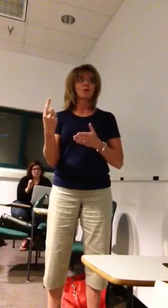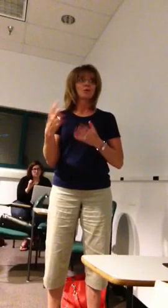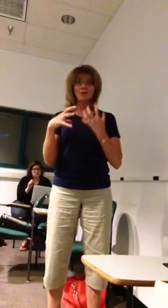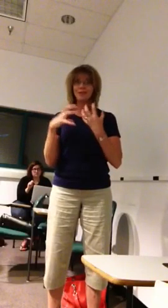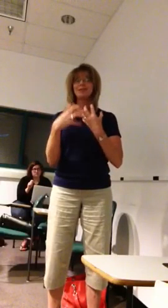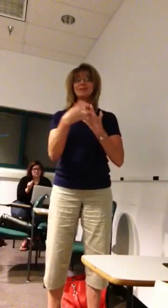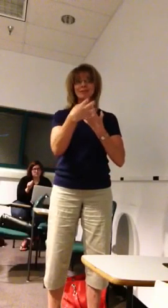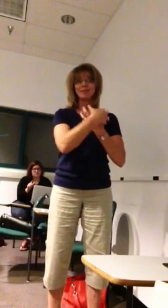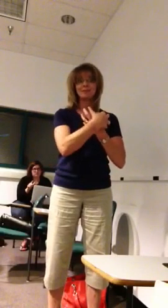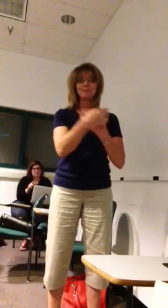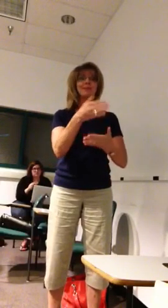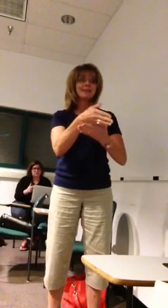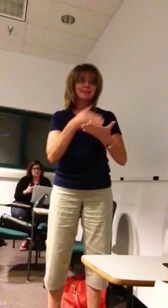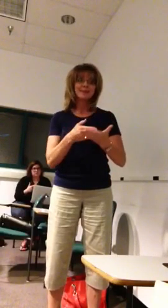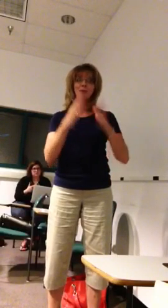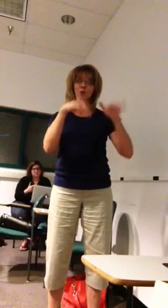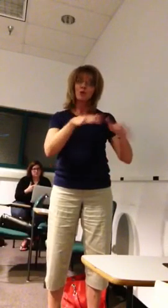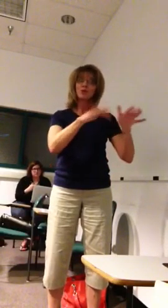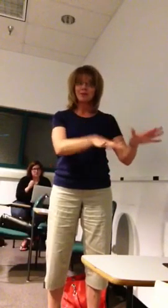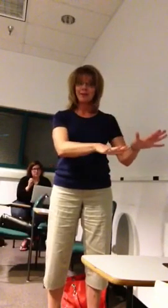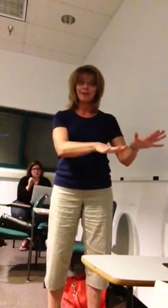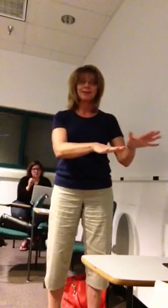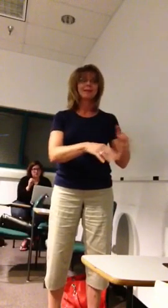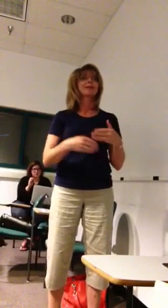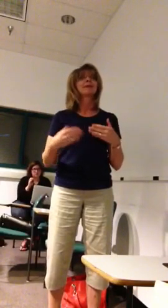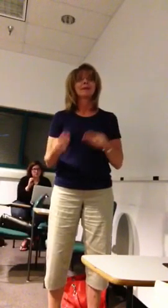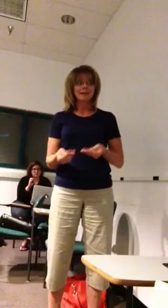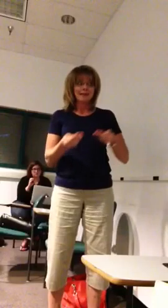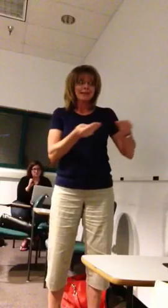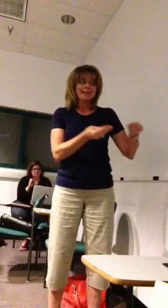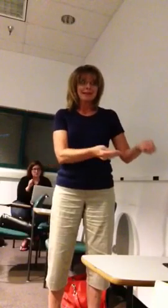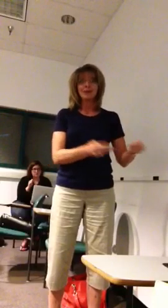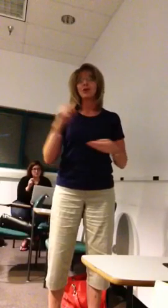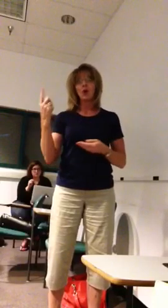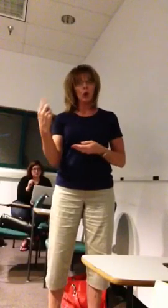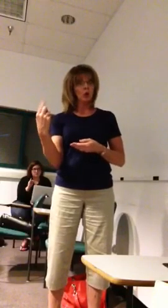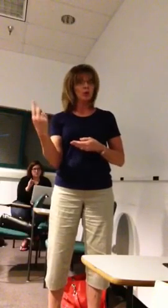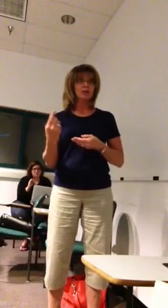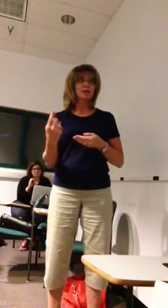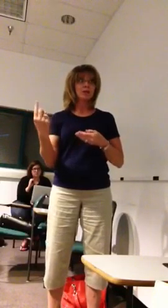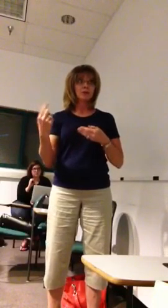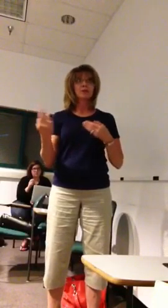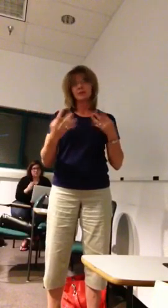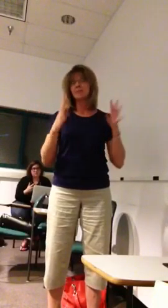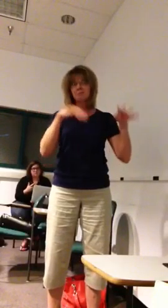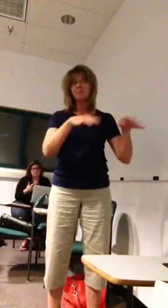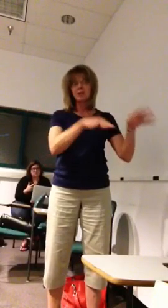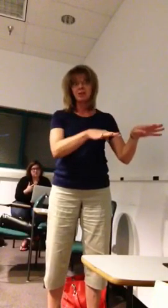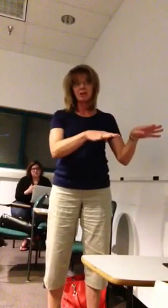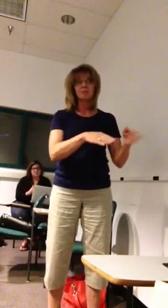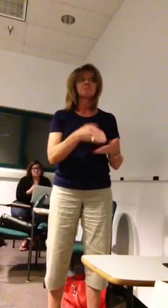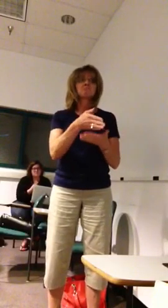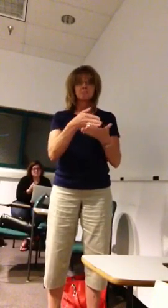carry just the ocean. And some carry both the ocean and the continents. So you're thinking of